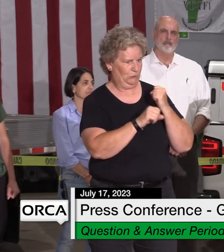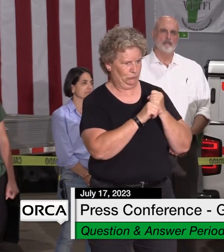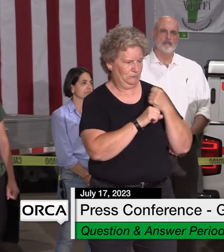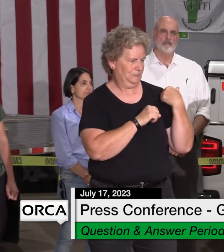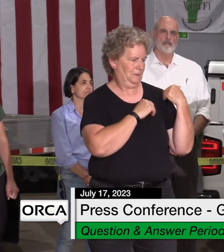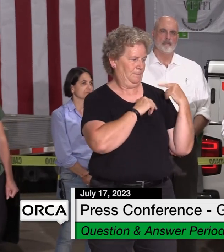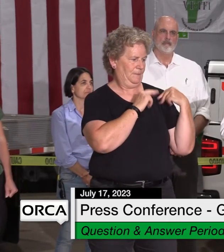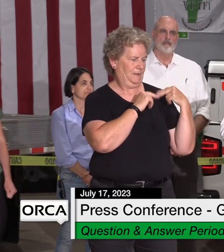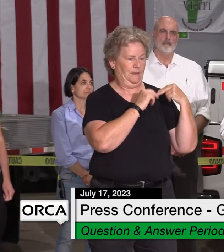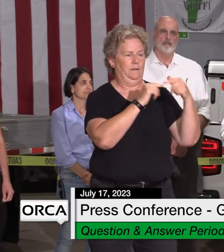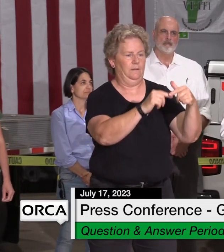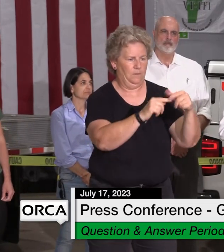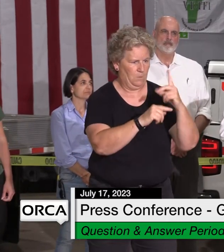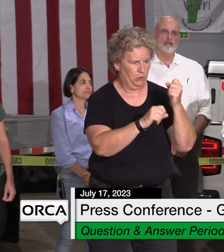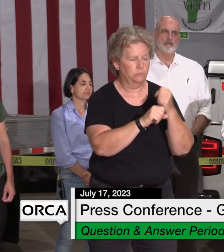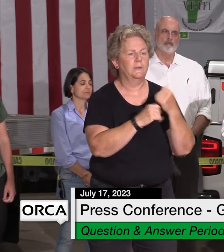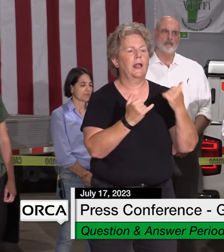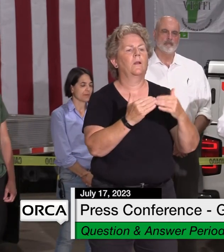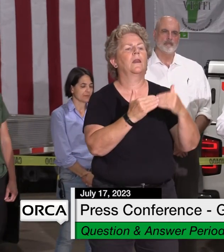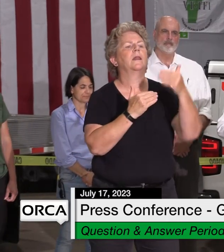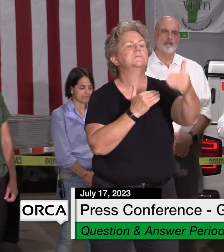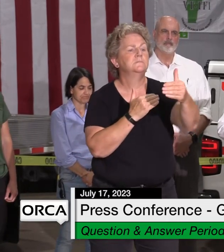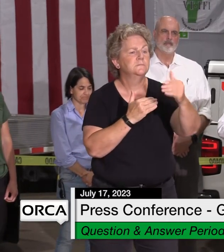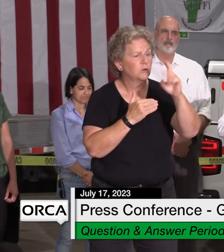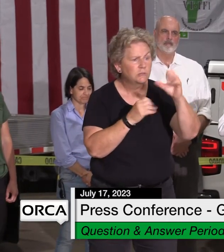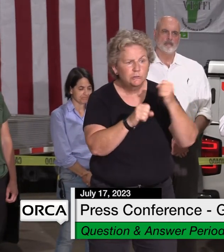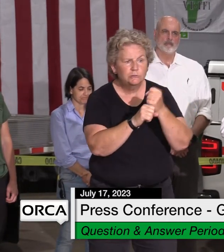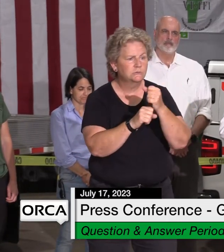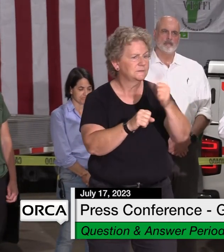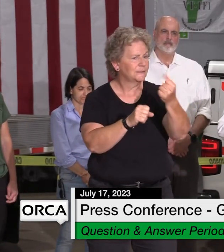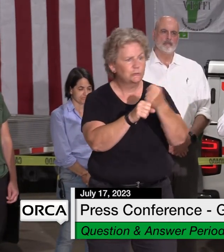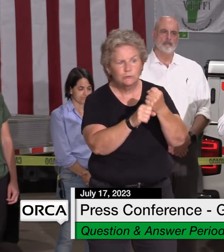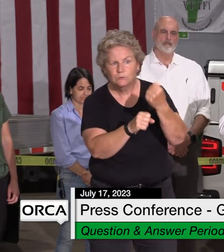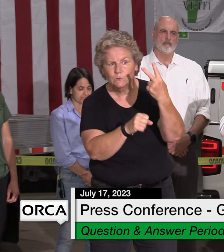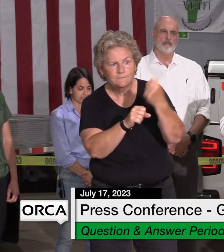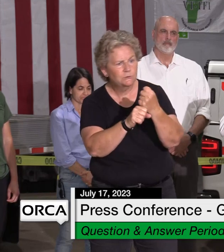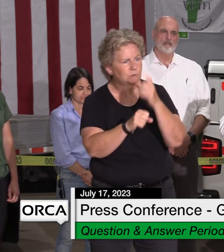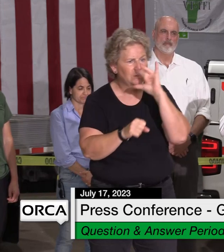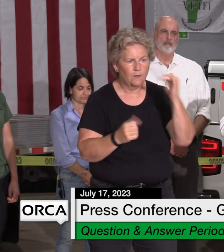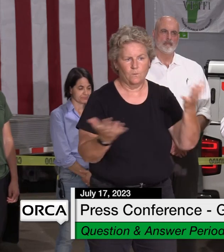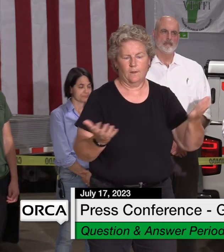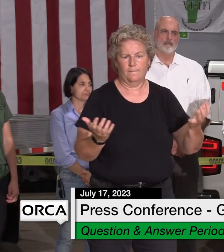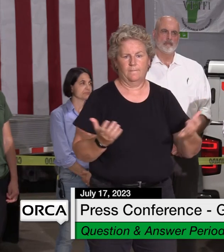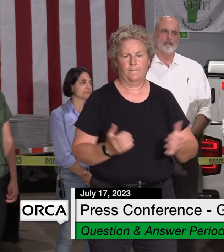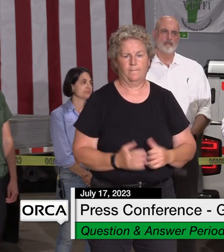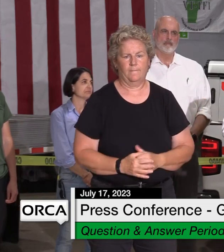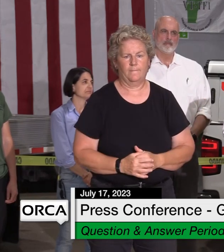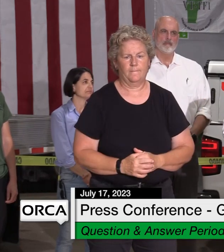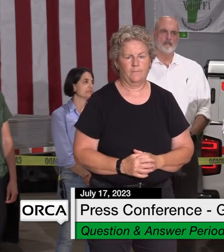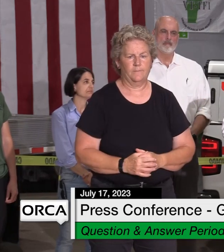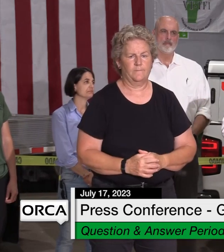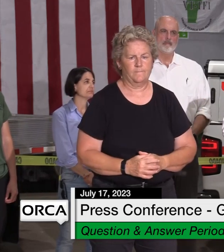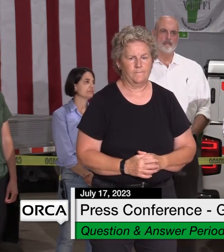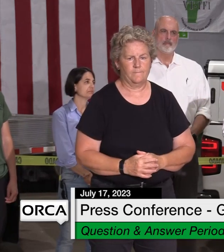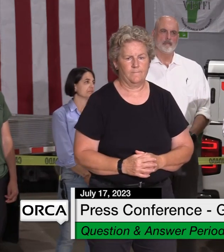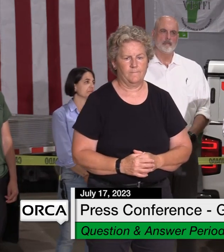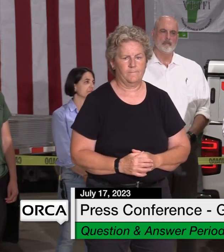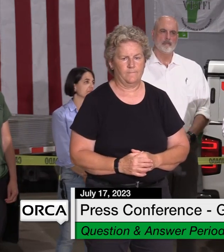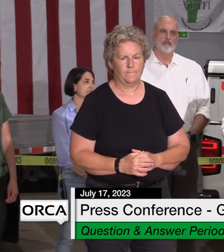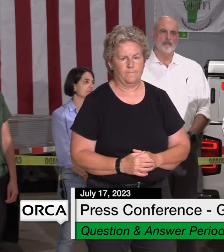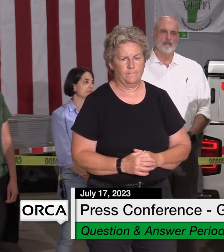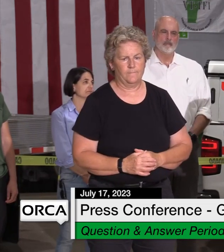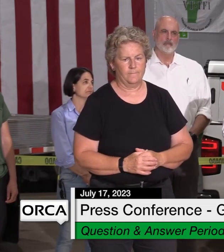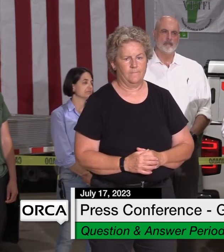the homeowners and the business owners. Even if 100% of them knew that they would be made 100% whole